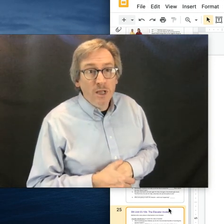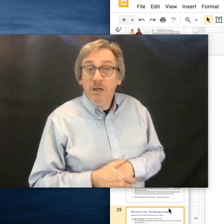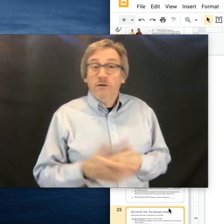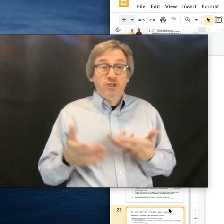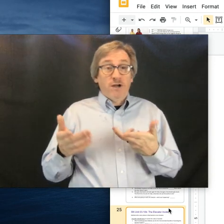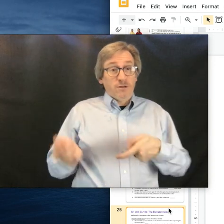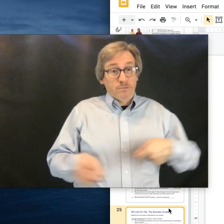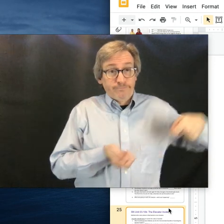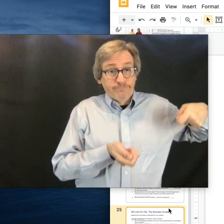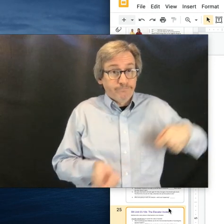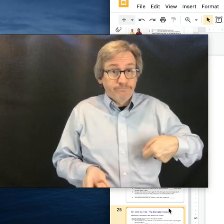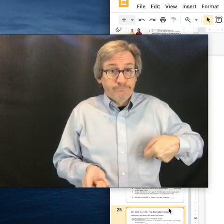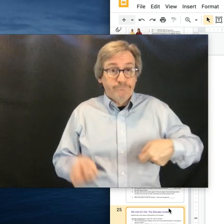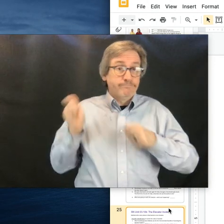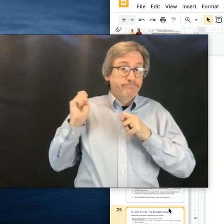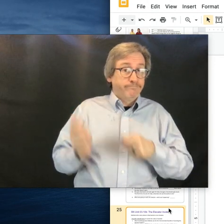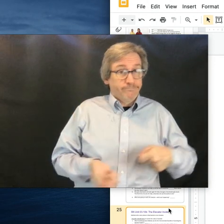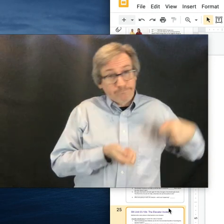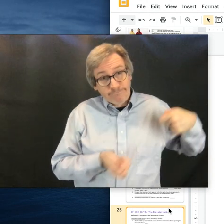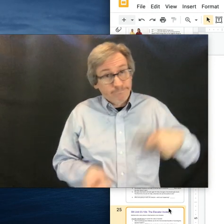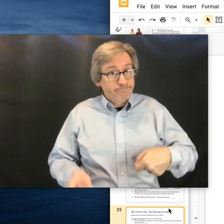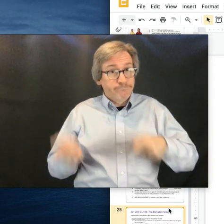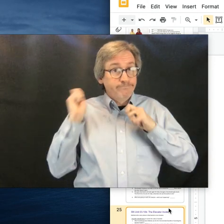So shovel,